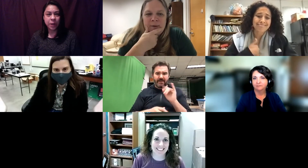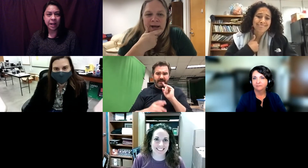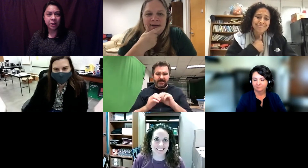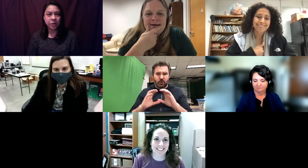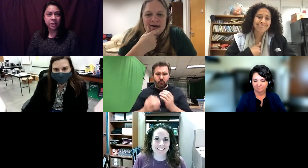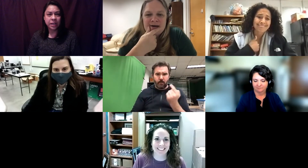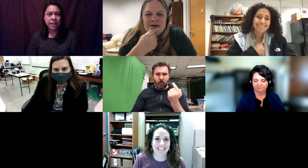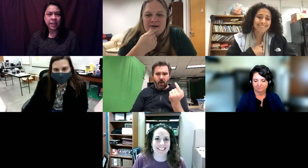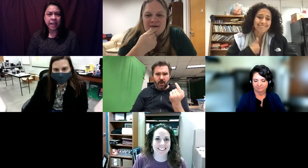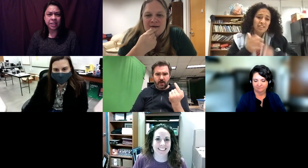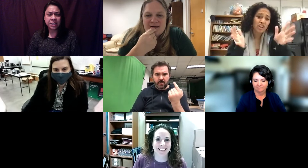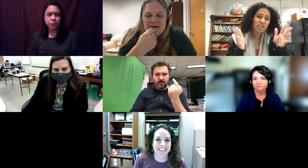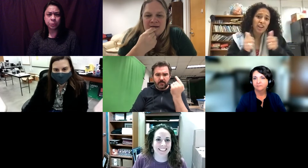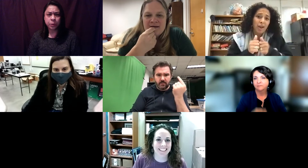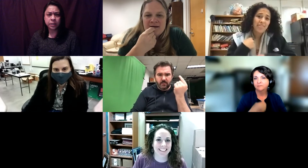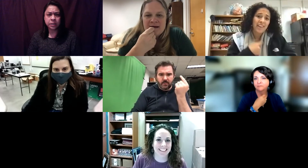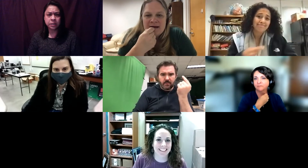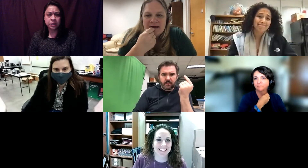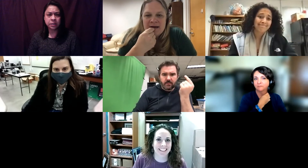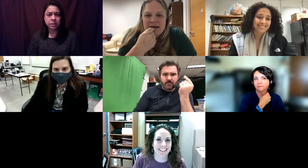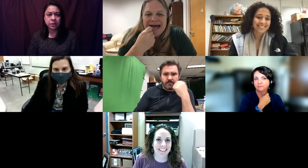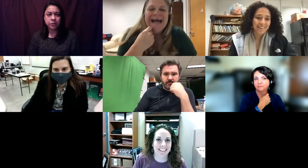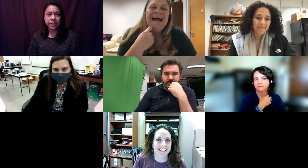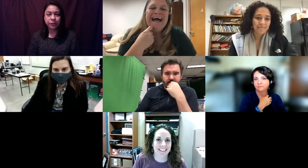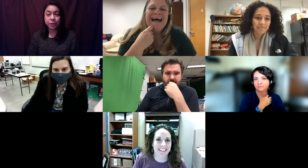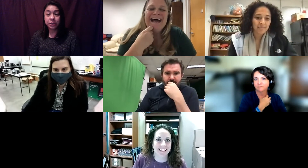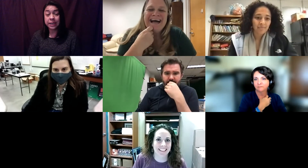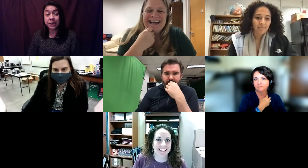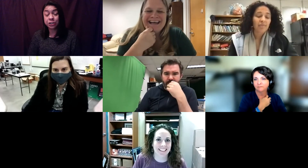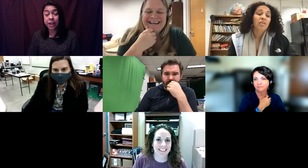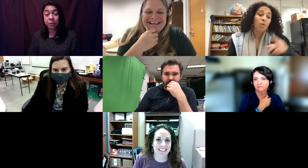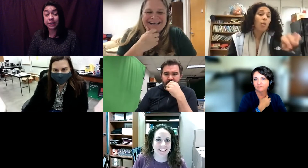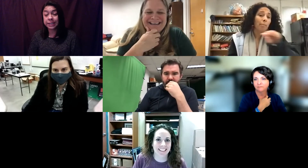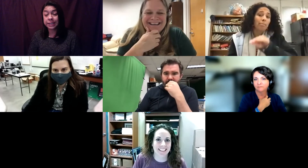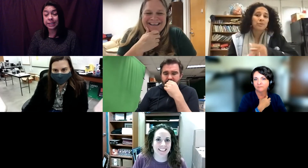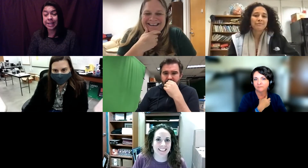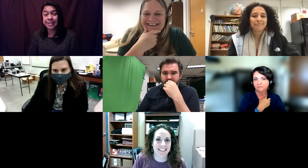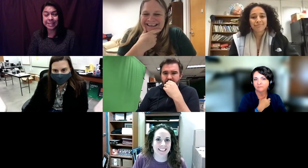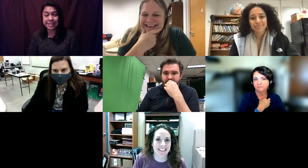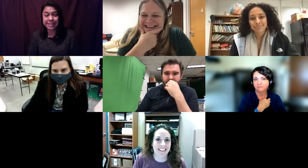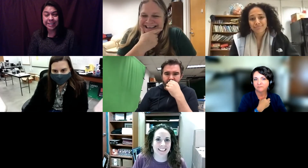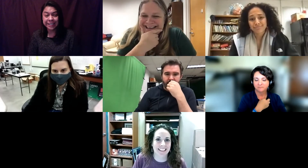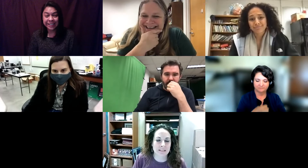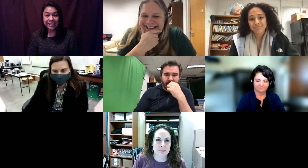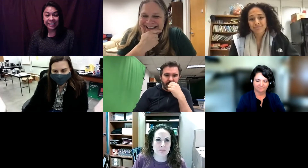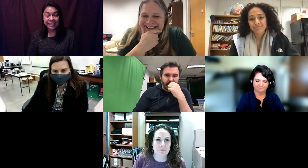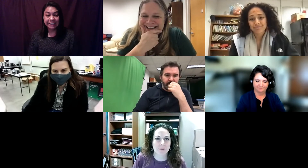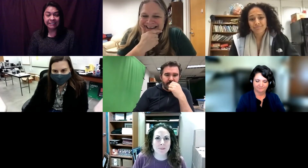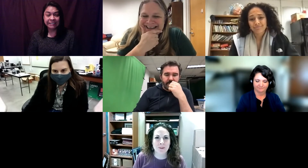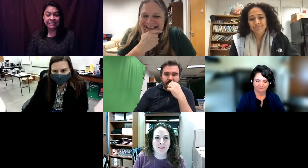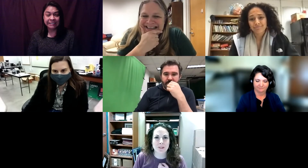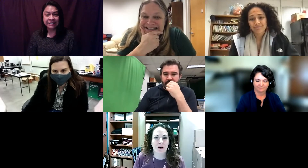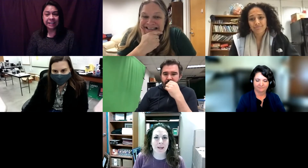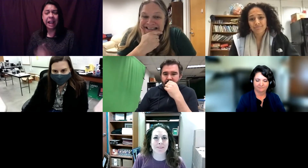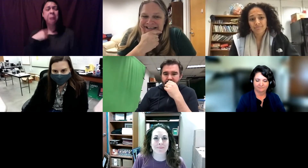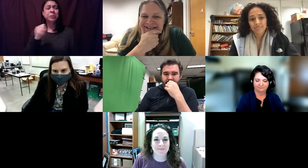Oh, wow. Kathy is in group 1. Well, thanks you can stay here and chat with us, I guess. I'm